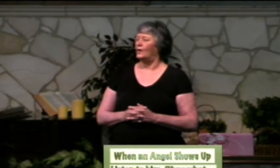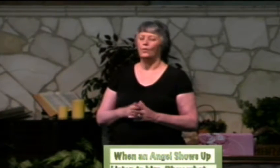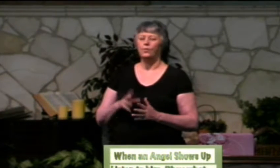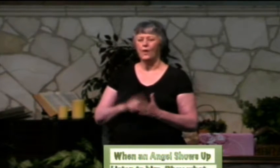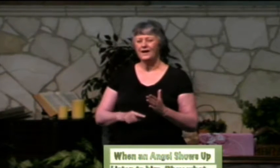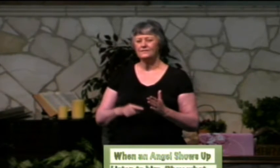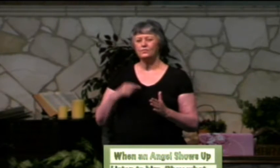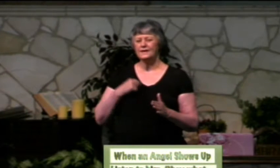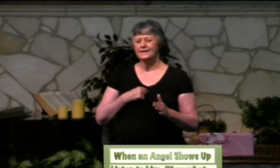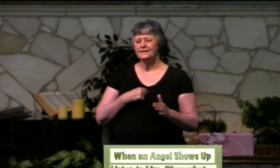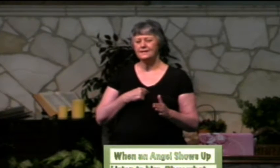What we